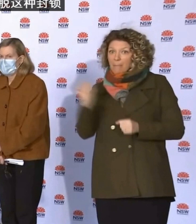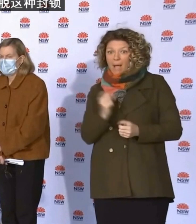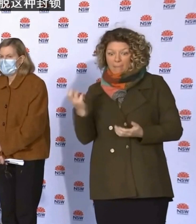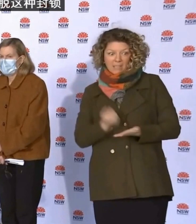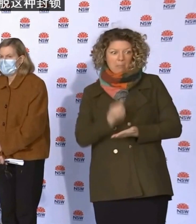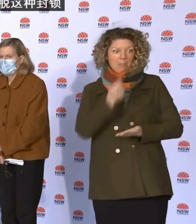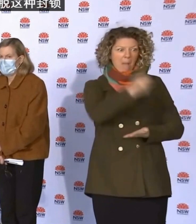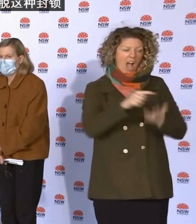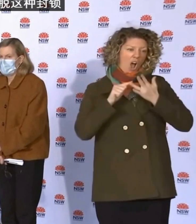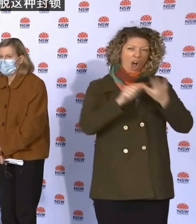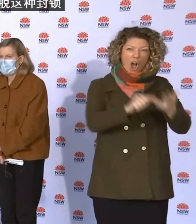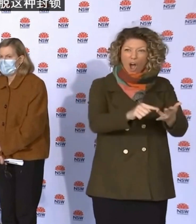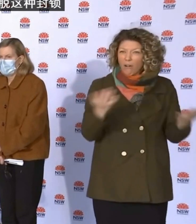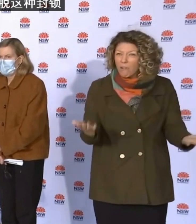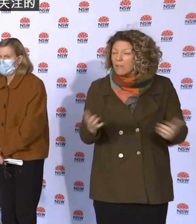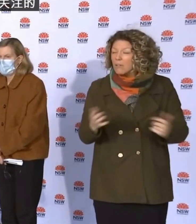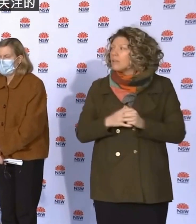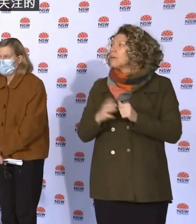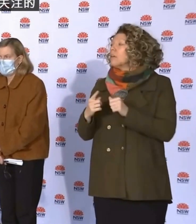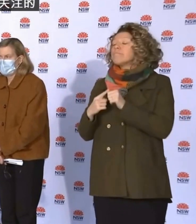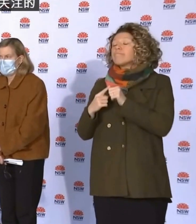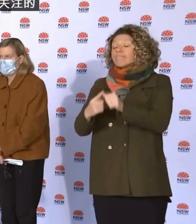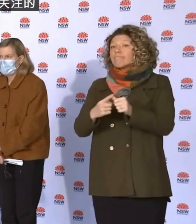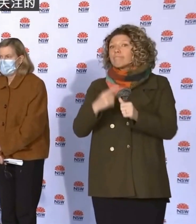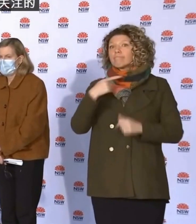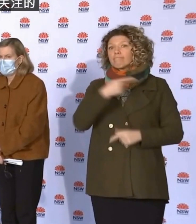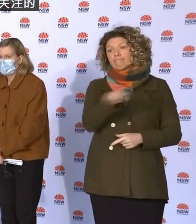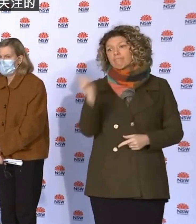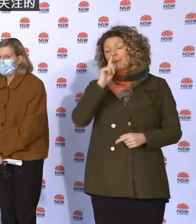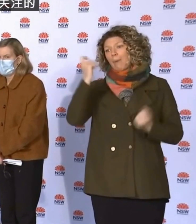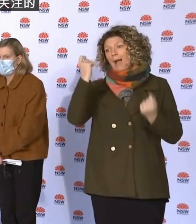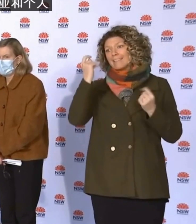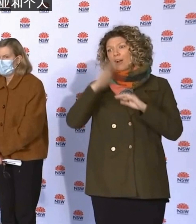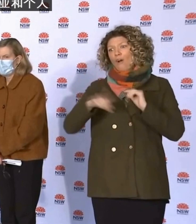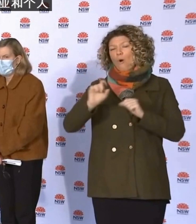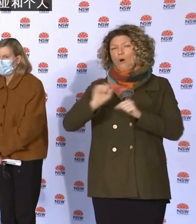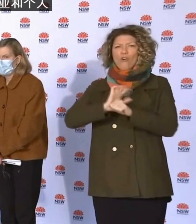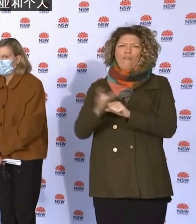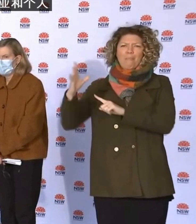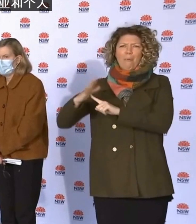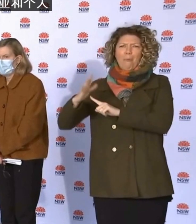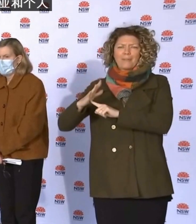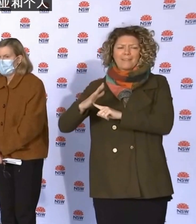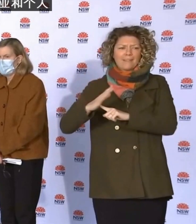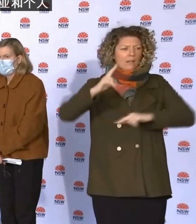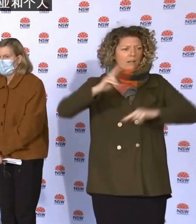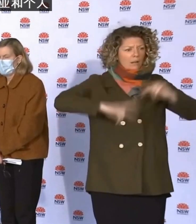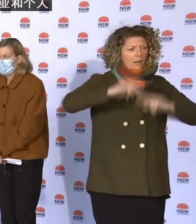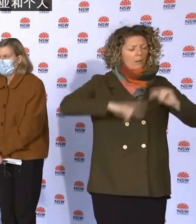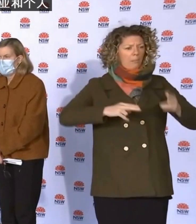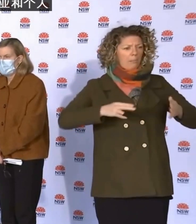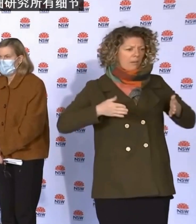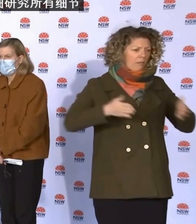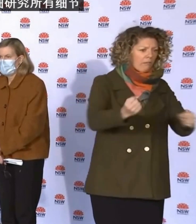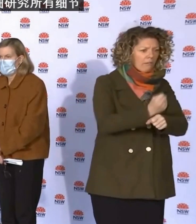the transmission and getting us out of this lockdown as soon as possible. And that's what we've been focused on. But we've also been focused on supporting businesses